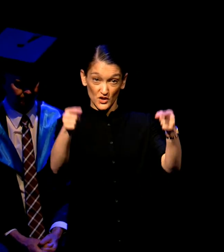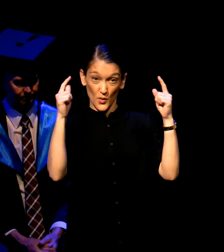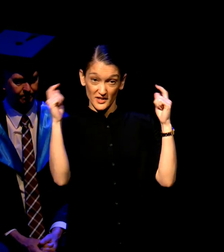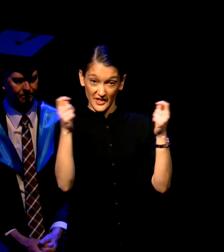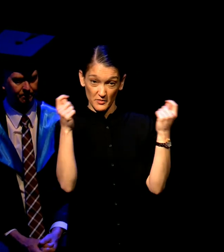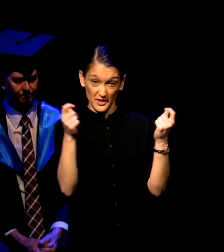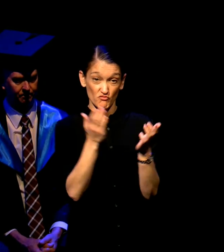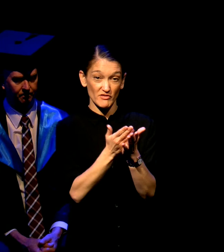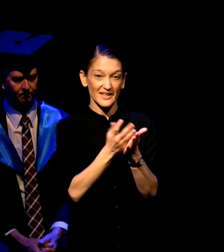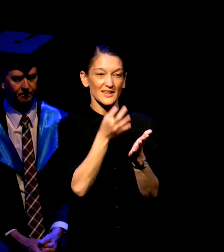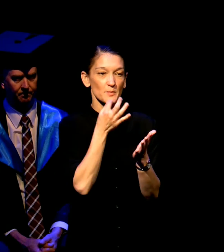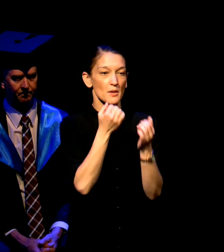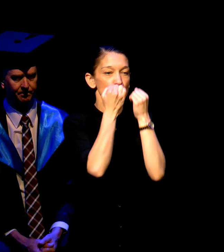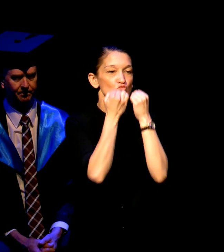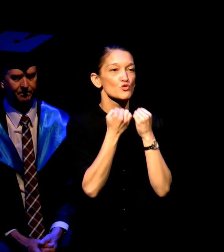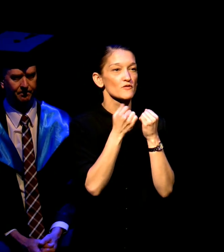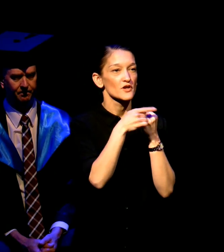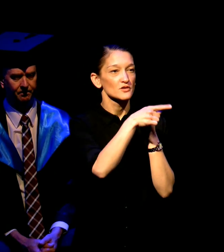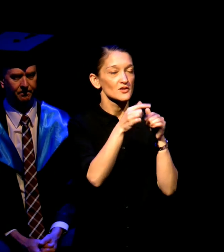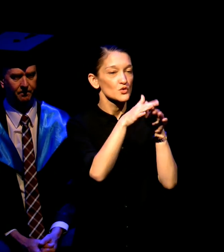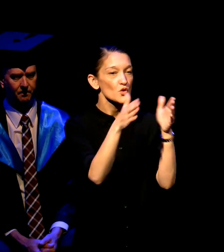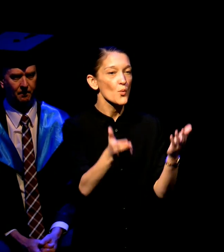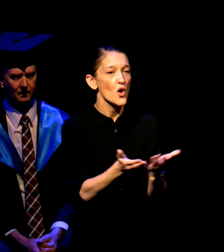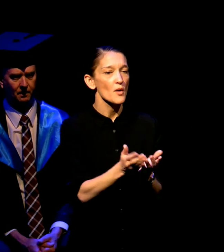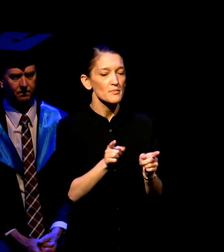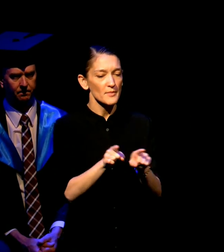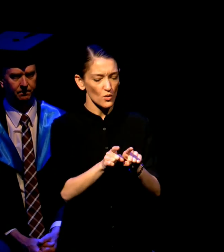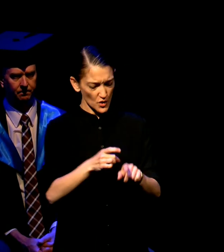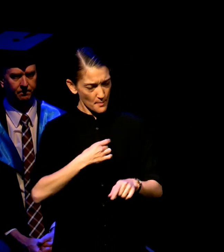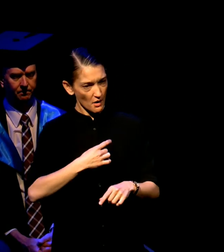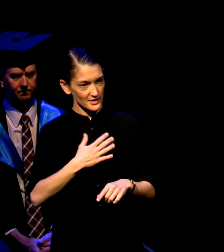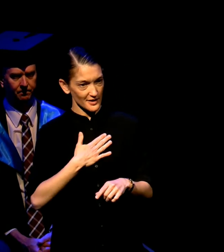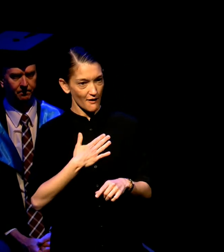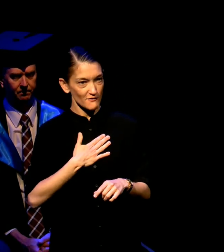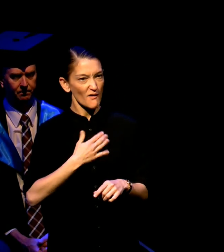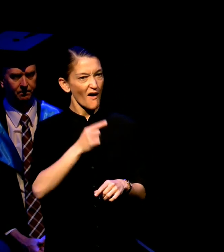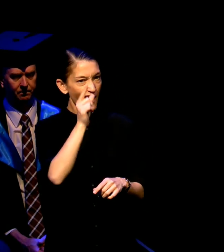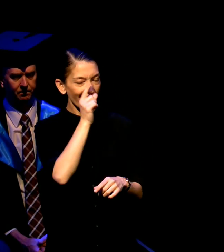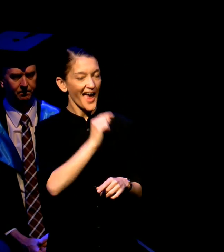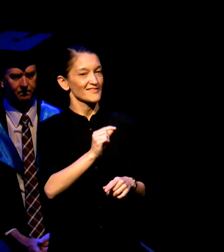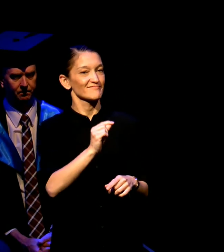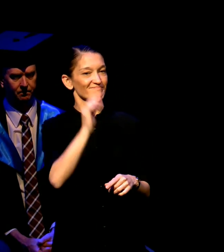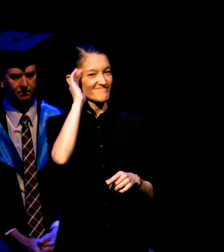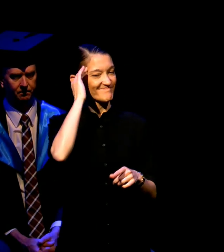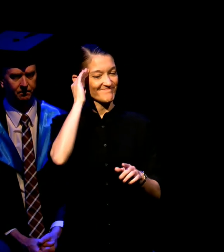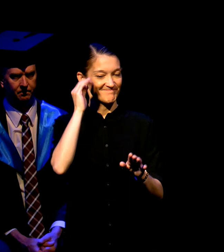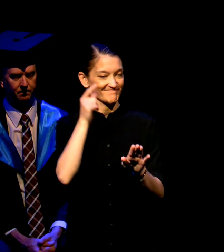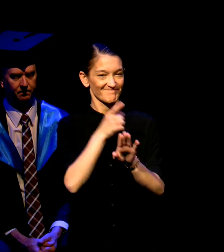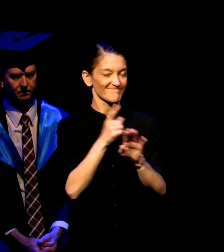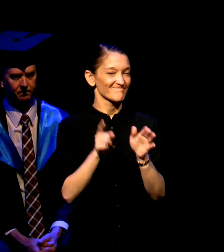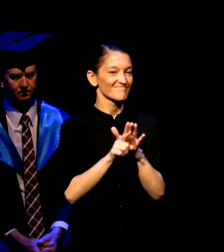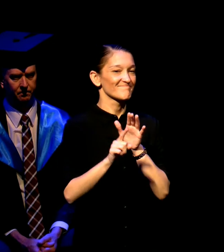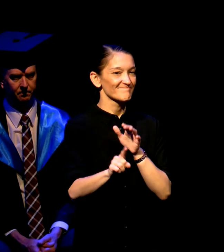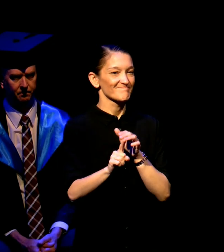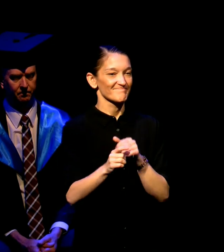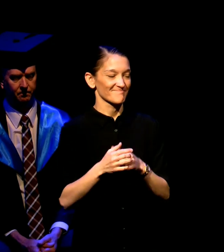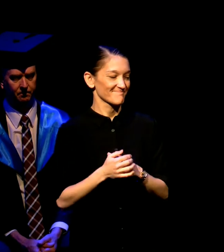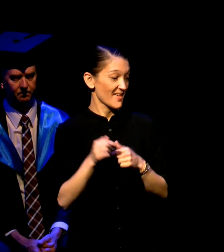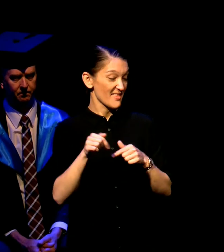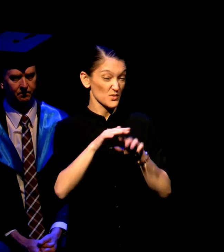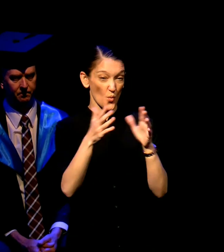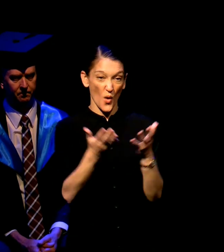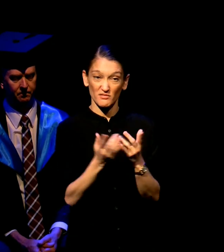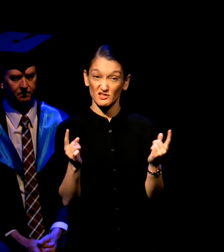yourself, that you have what it takes to thrive in what is a rapidly changing world.